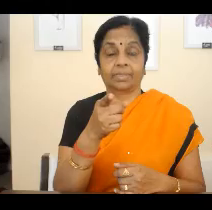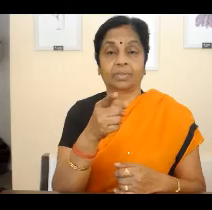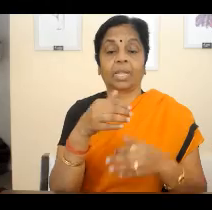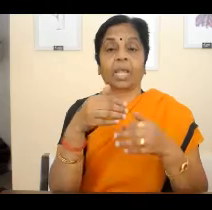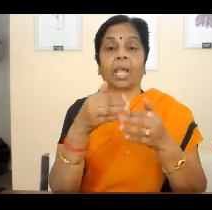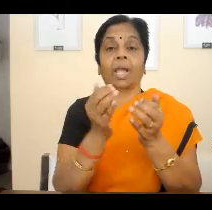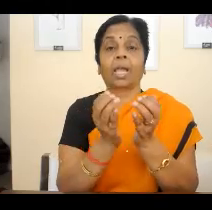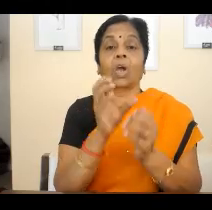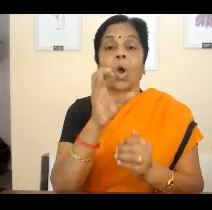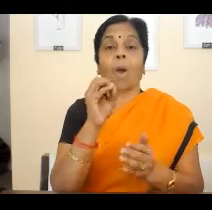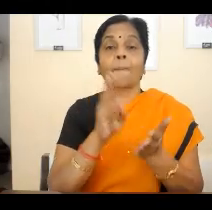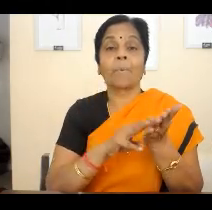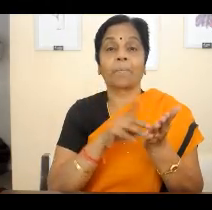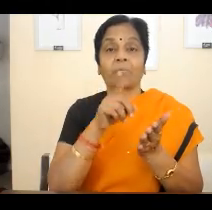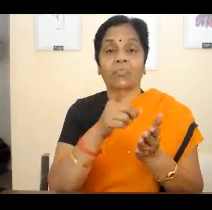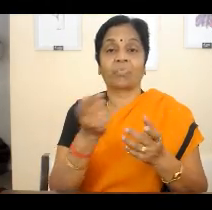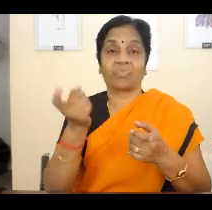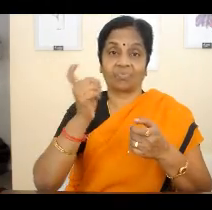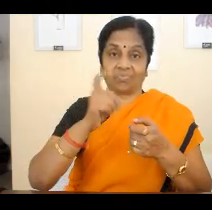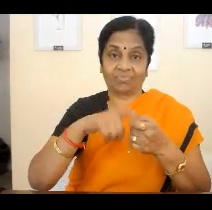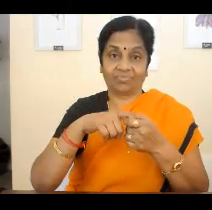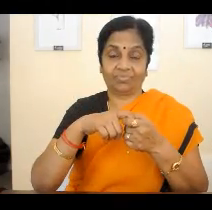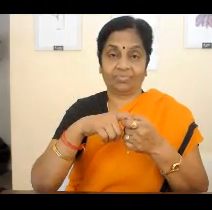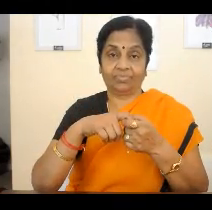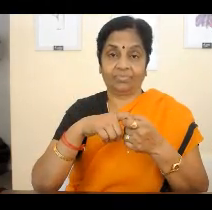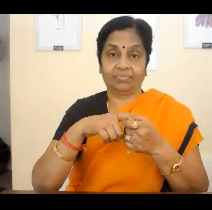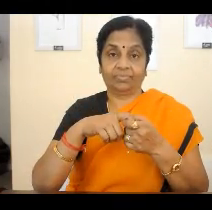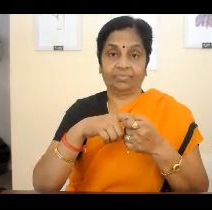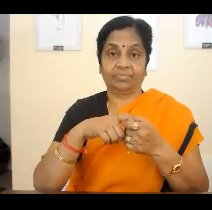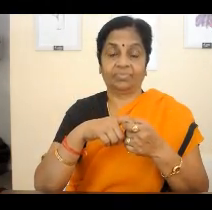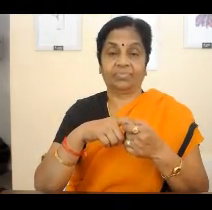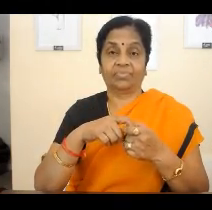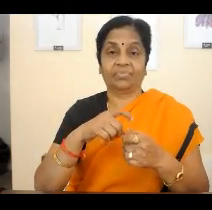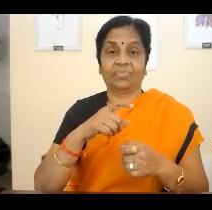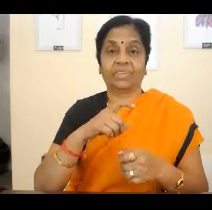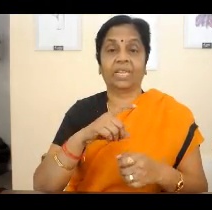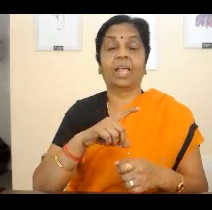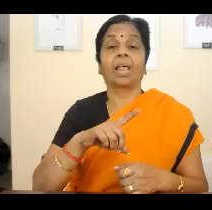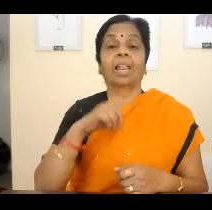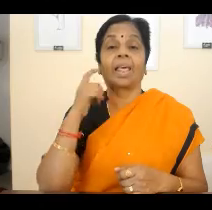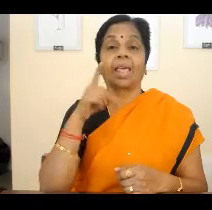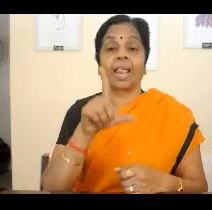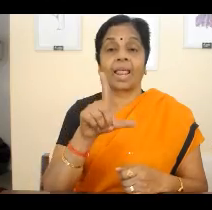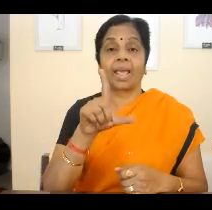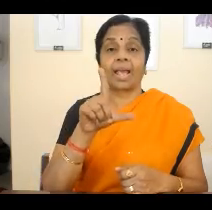community gets involved, like legal capacity,